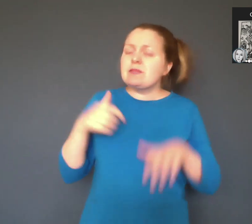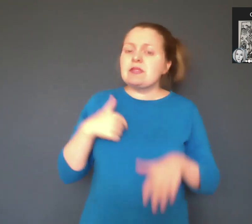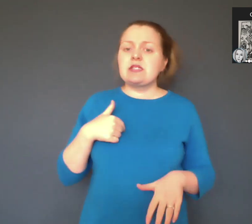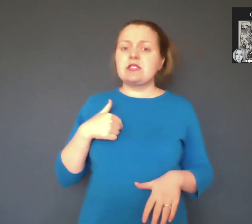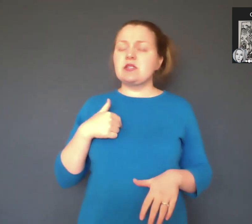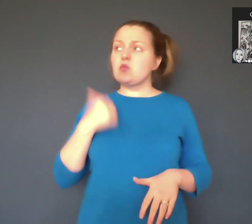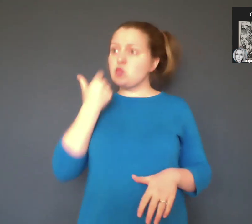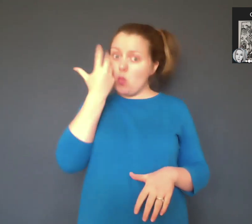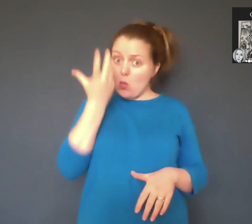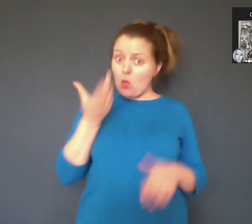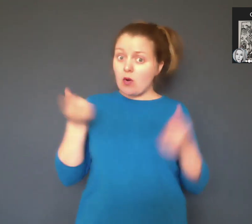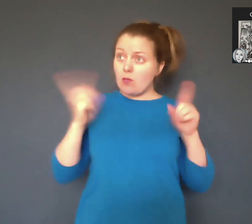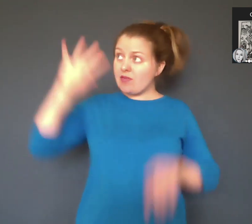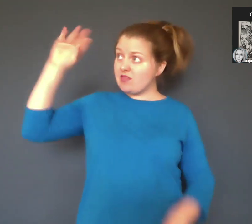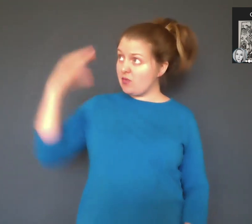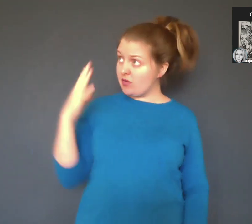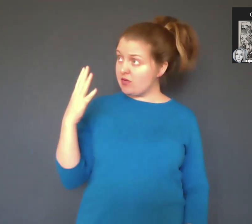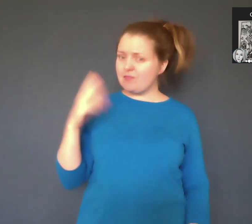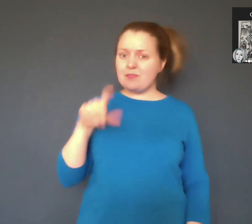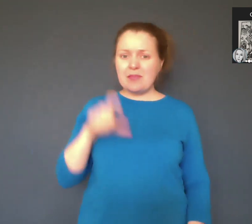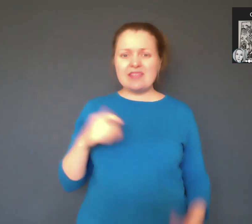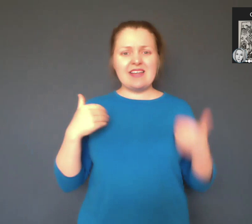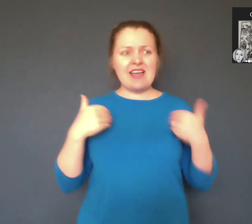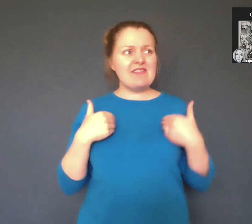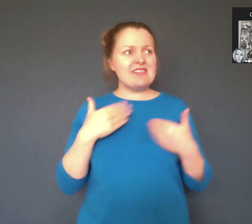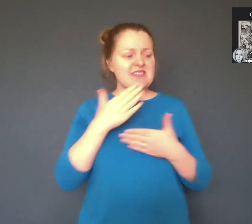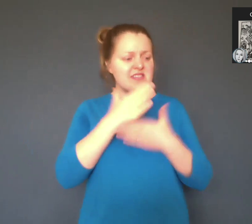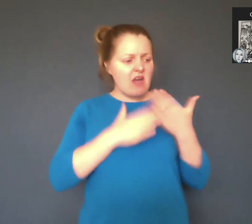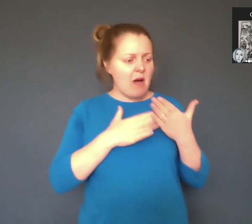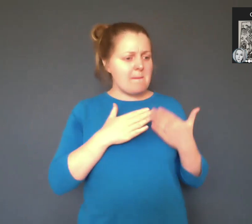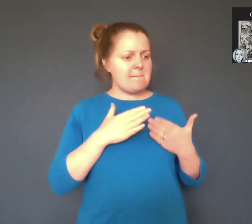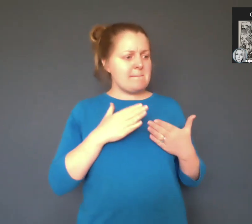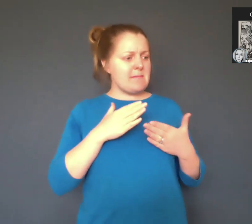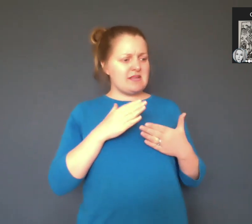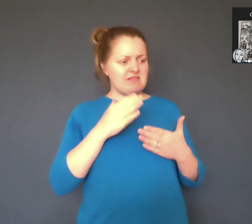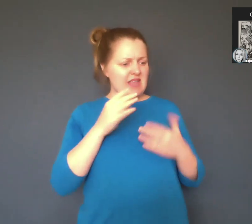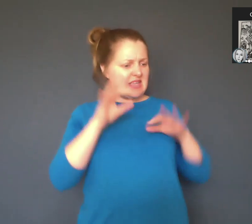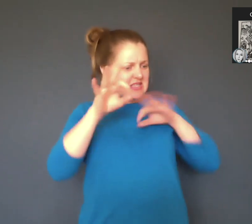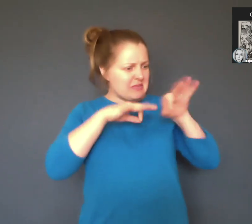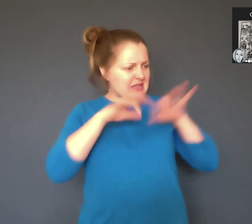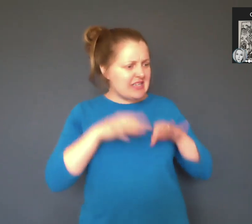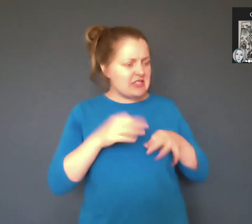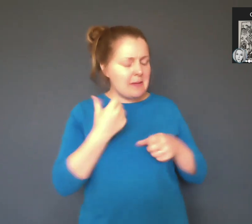magic." His father shook his head. "That's a child's answer," he said, "and I'm not a child anymore."